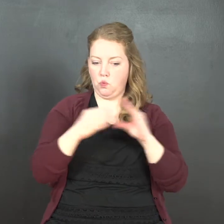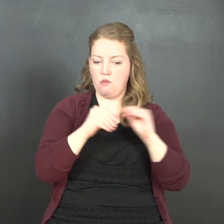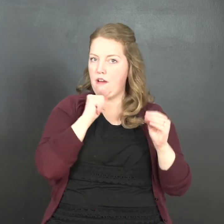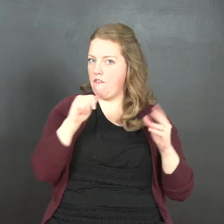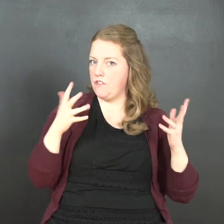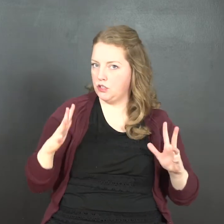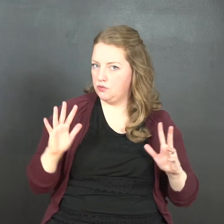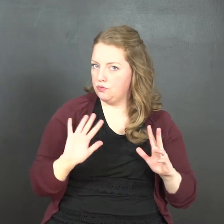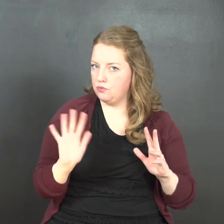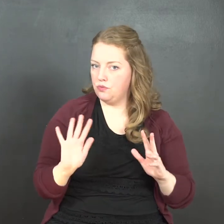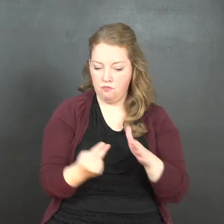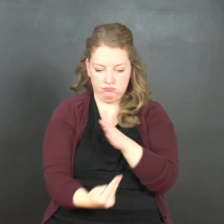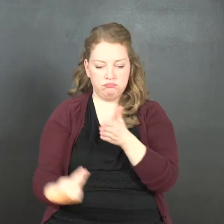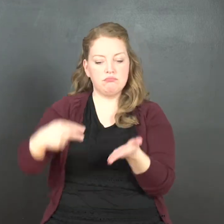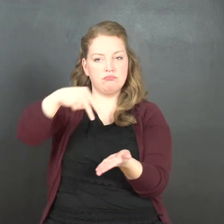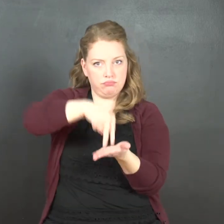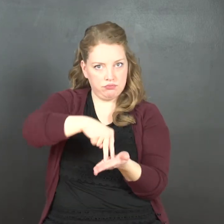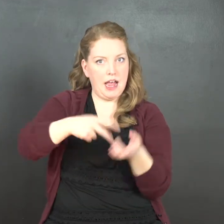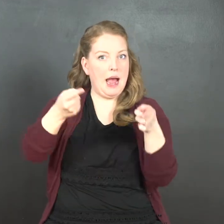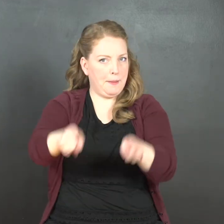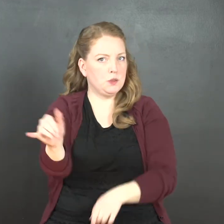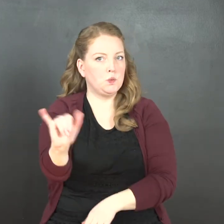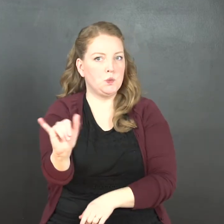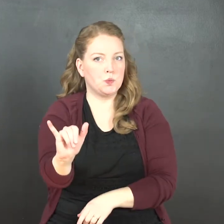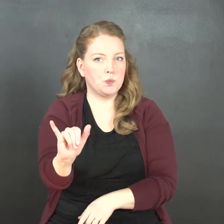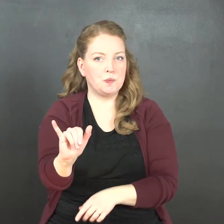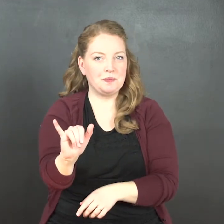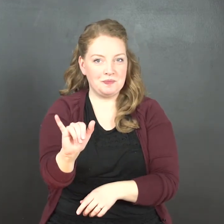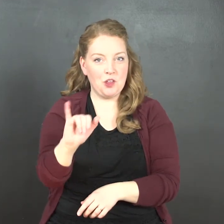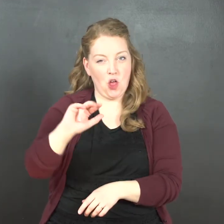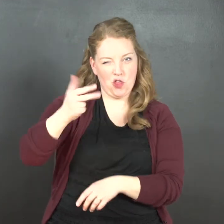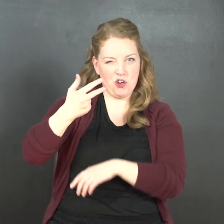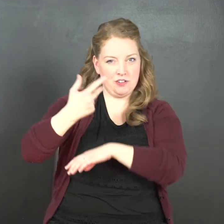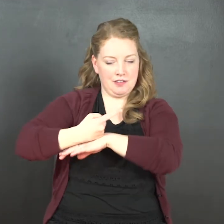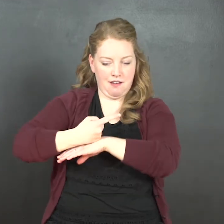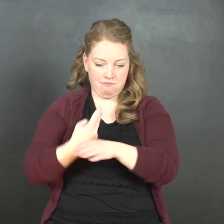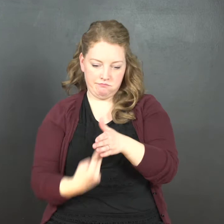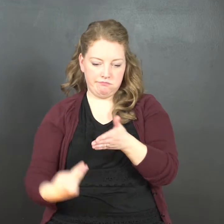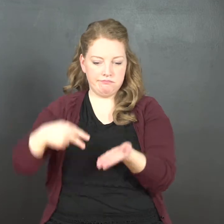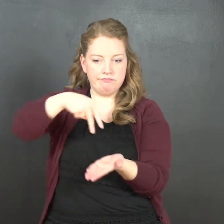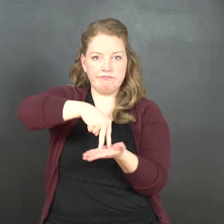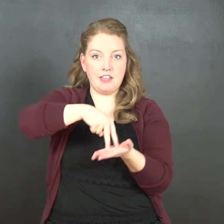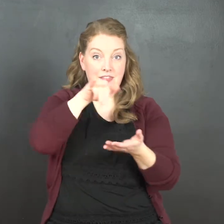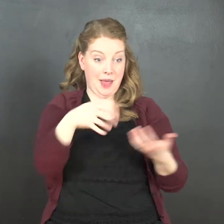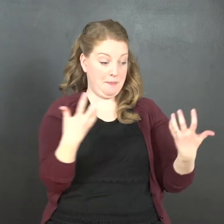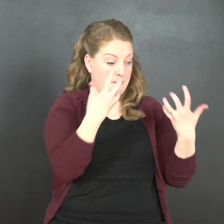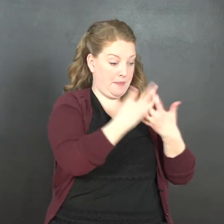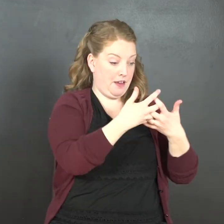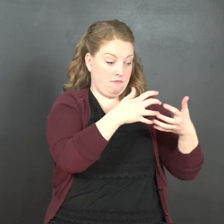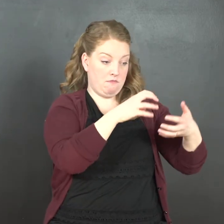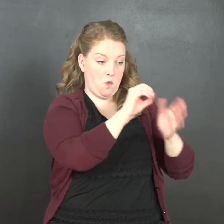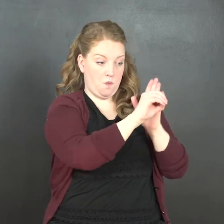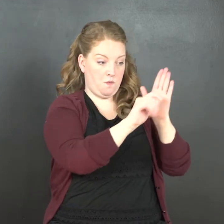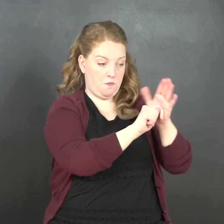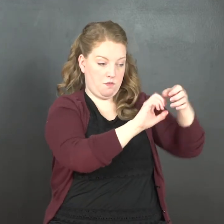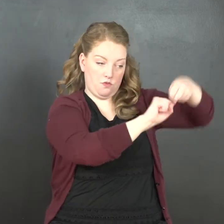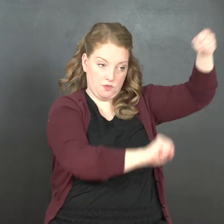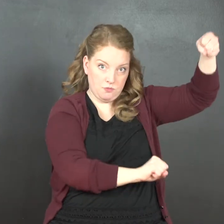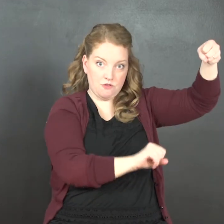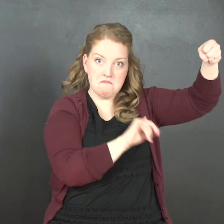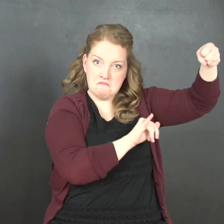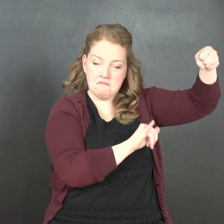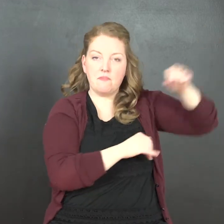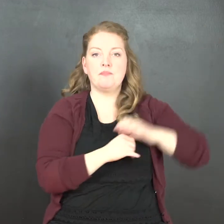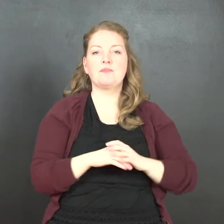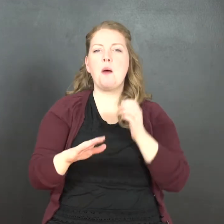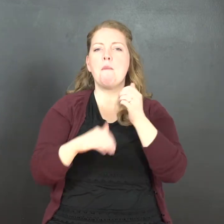Paul says, that he was raised on the third day, according to the scriptures. Most of us are familiar with